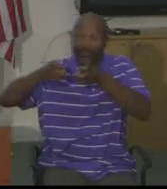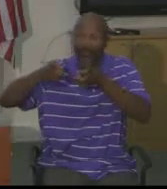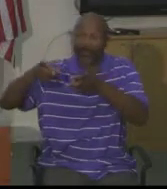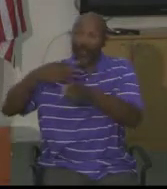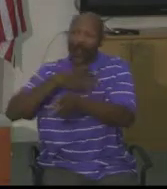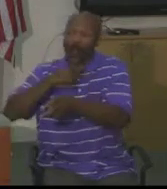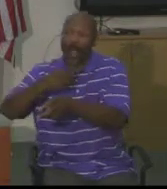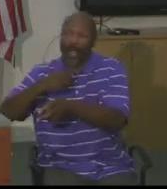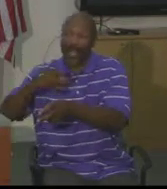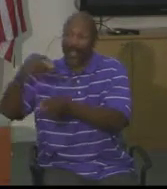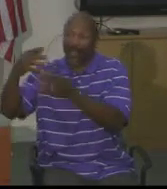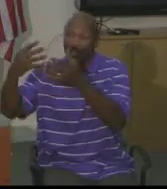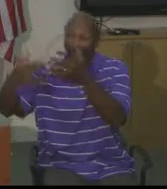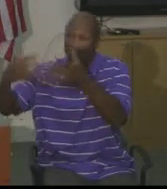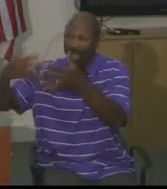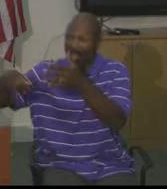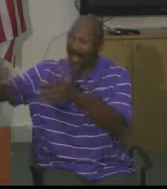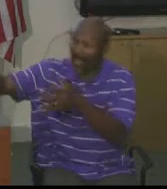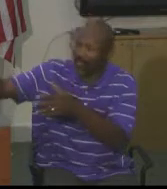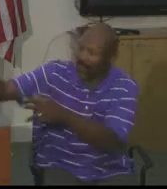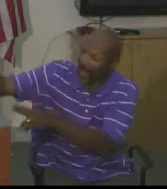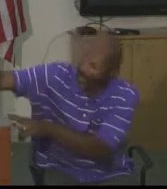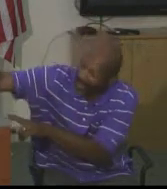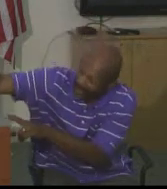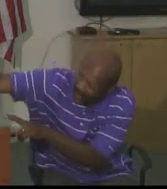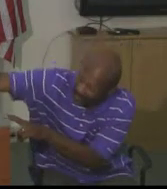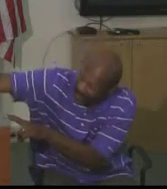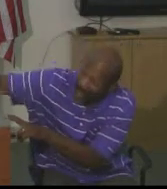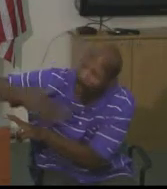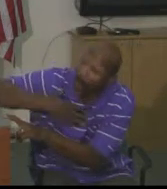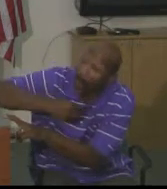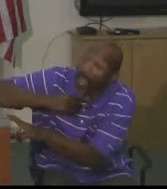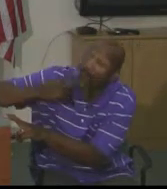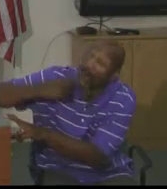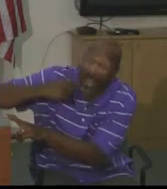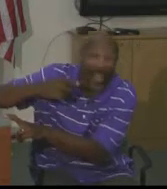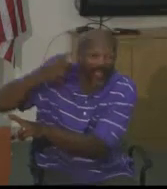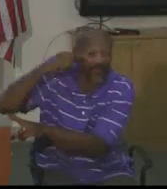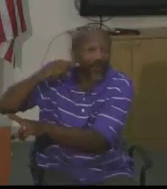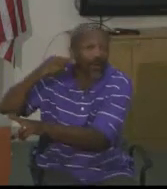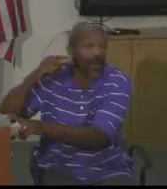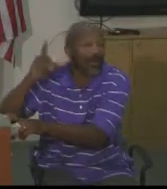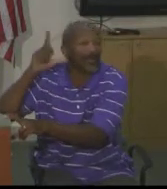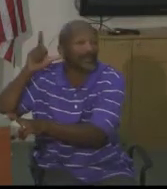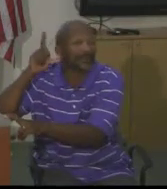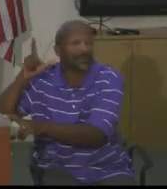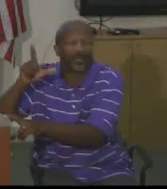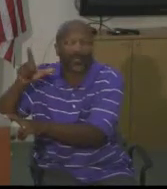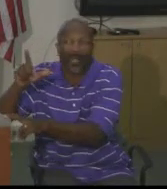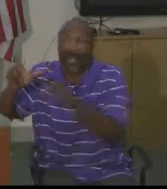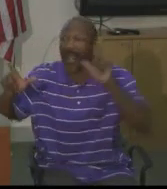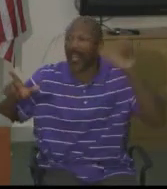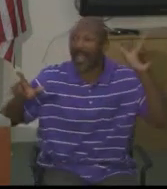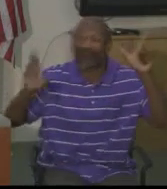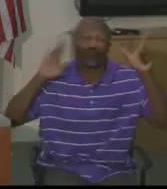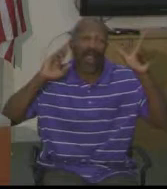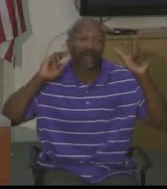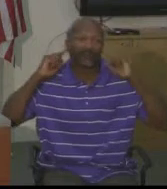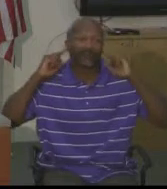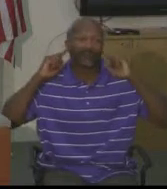red. So these three connectors here, white and red, signify left and right